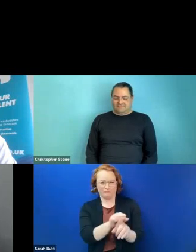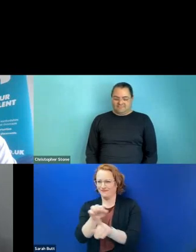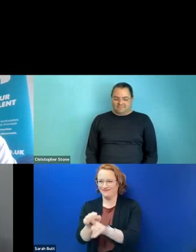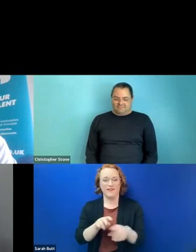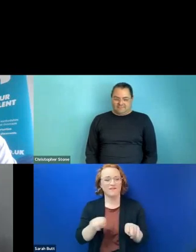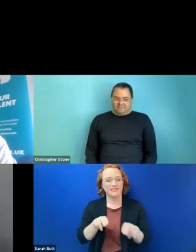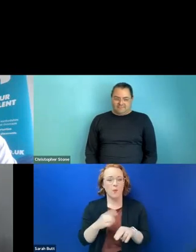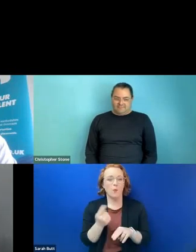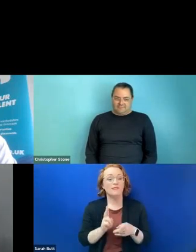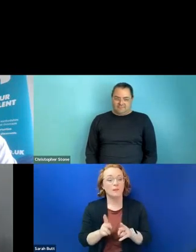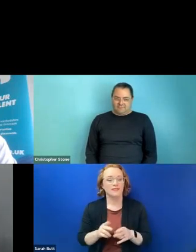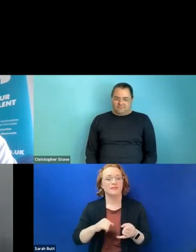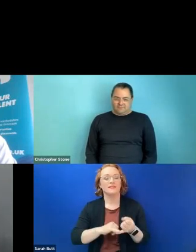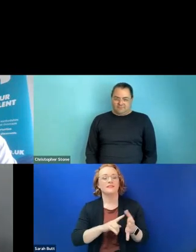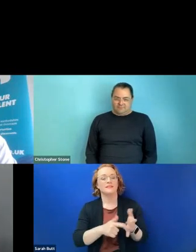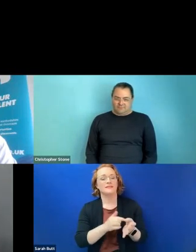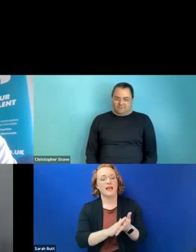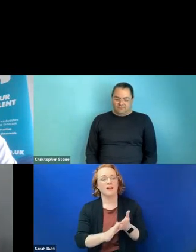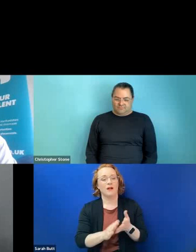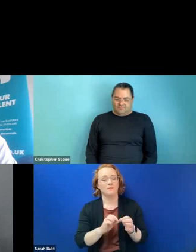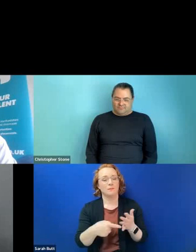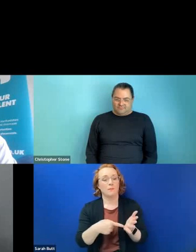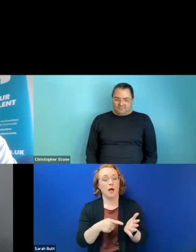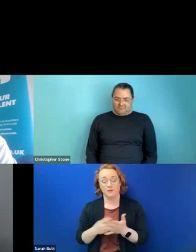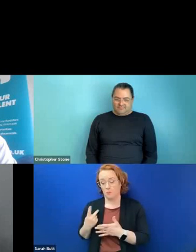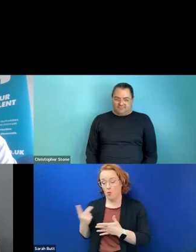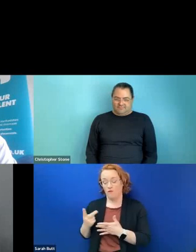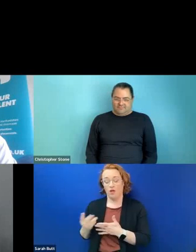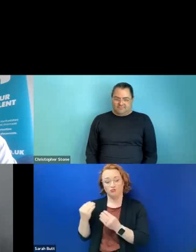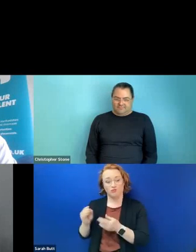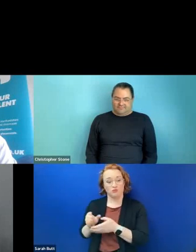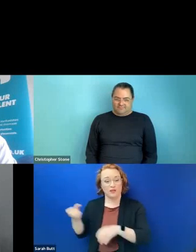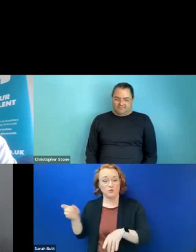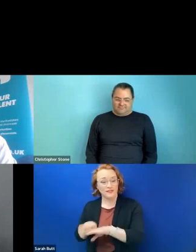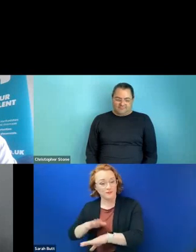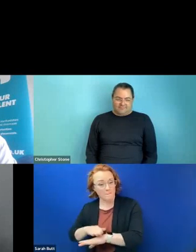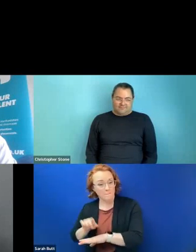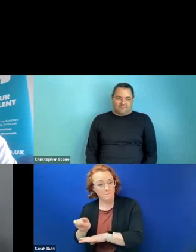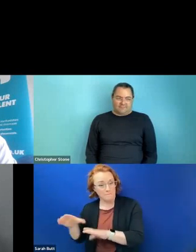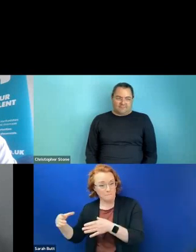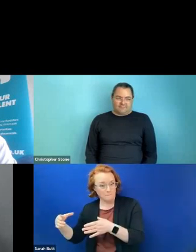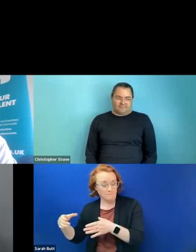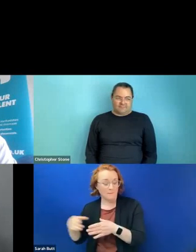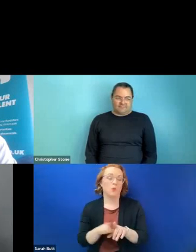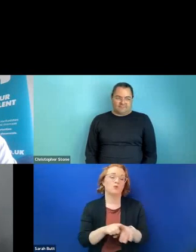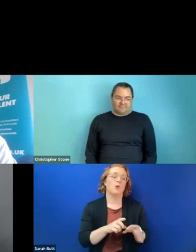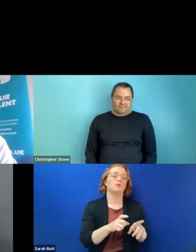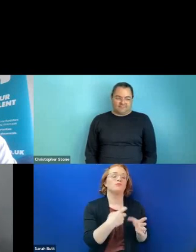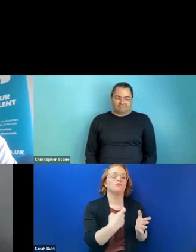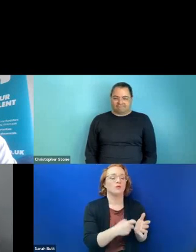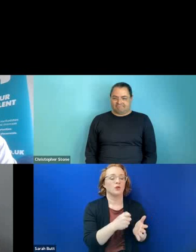us. Sarah Butt, who I graduated with in the same cohort, and Dr. Christopher